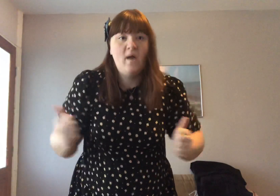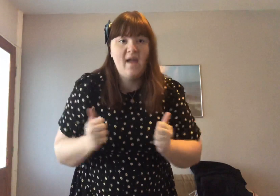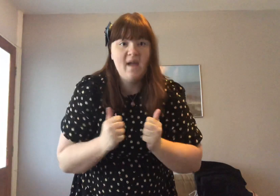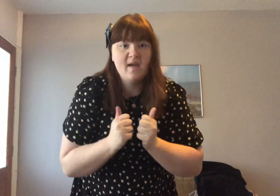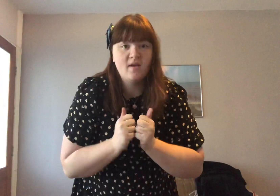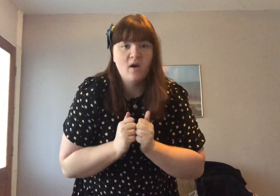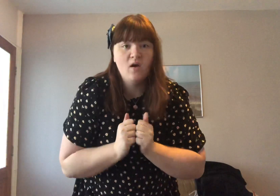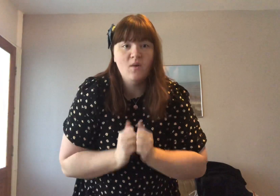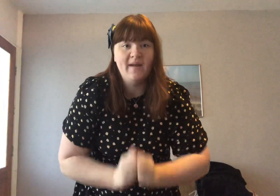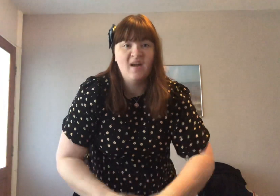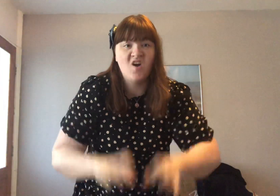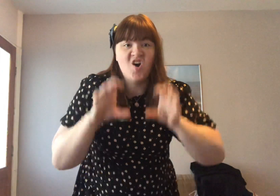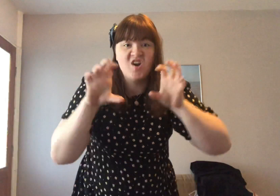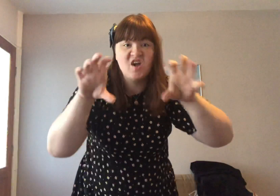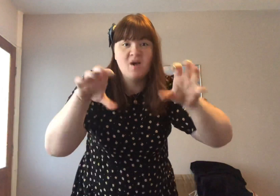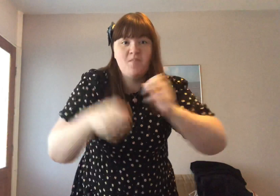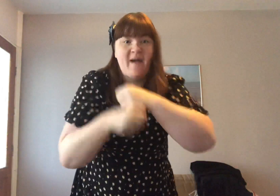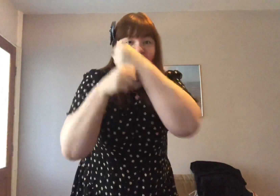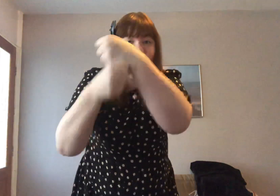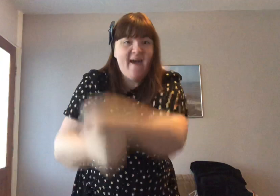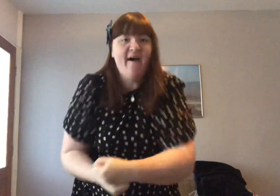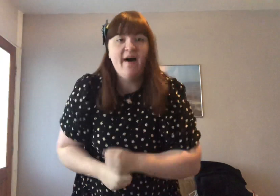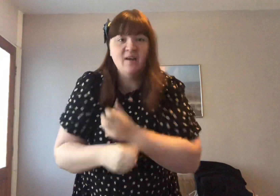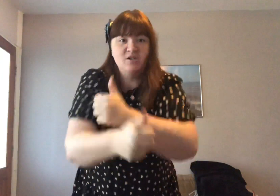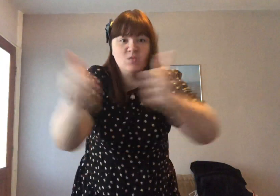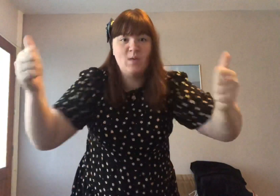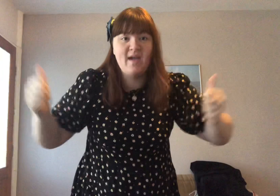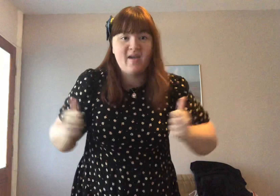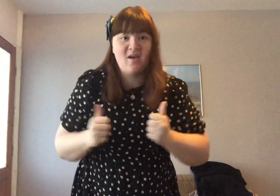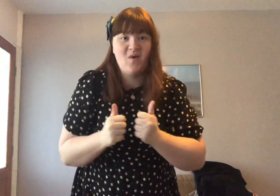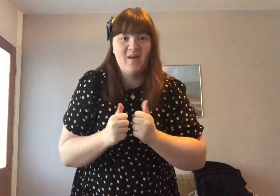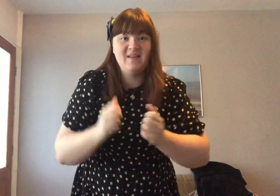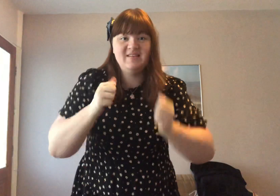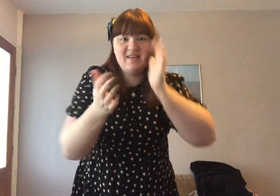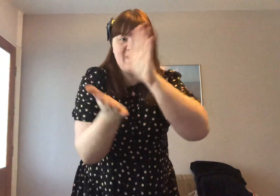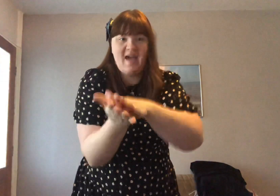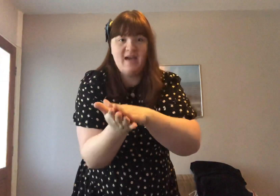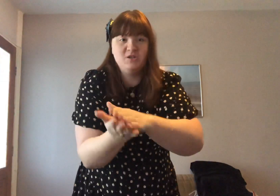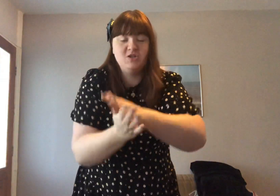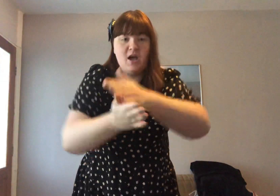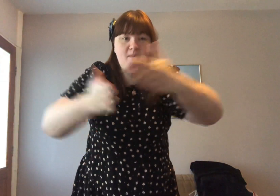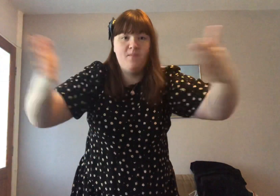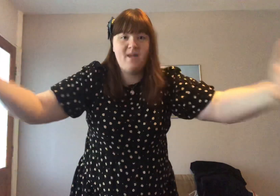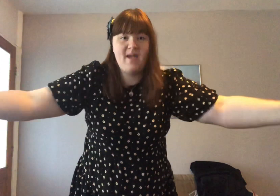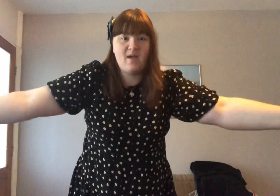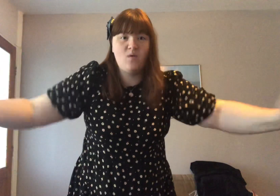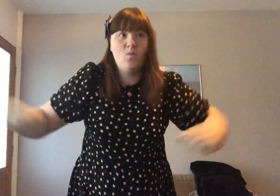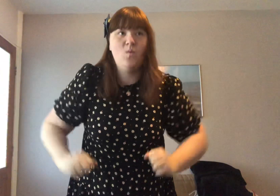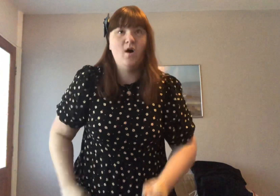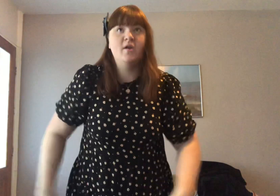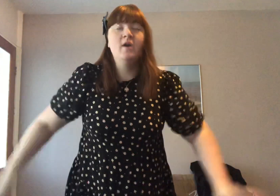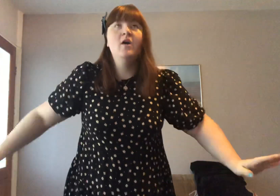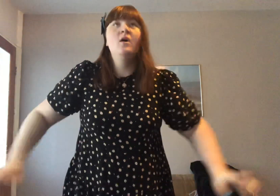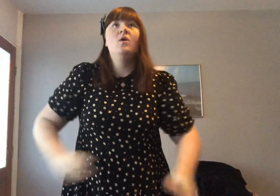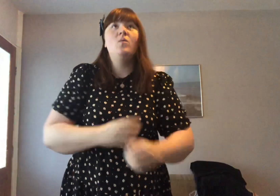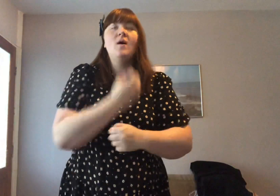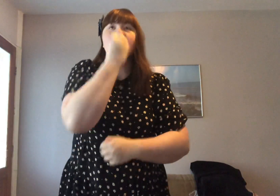We're going on a bear hunt. We're going to catch a big one. What